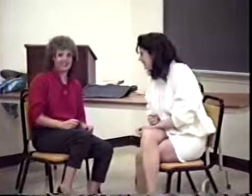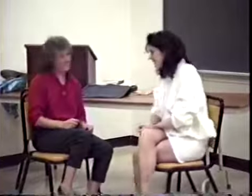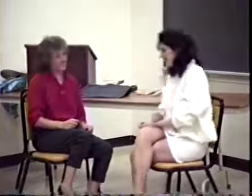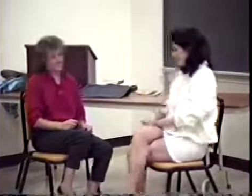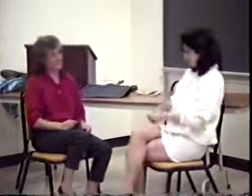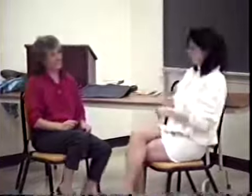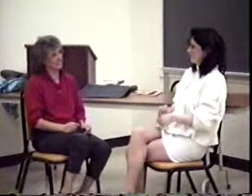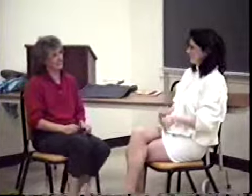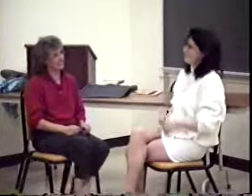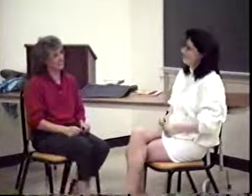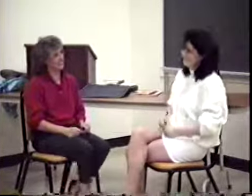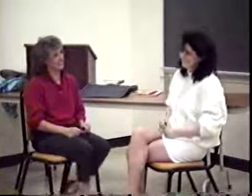She's saying she's not good.